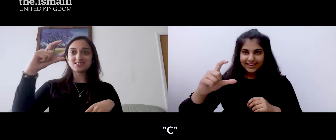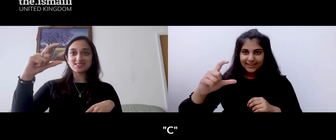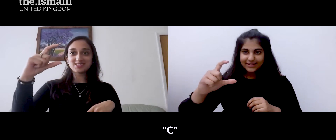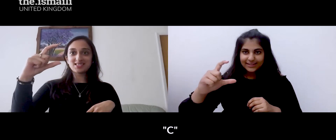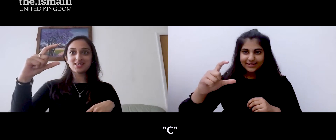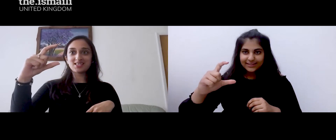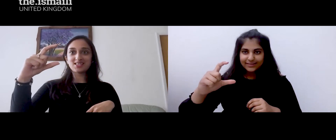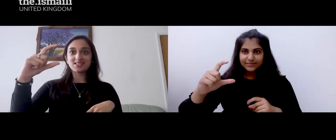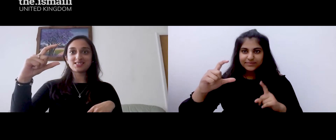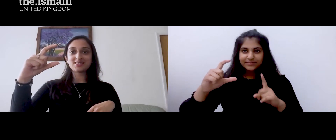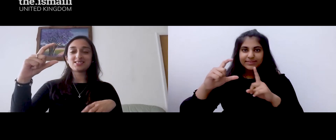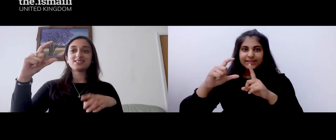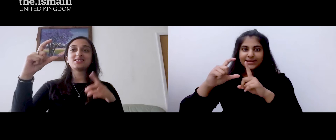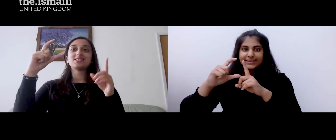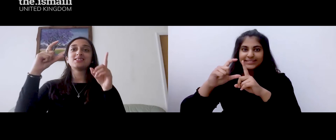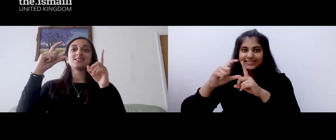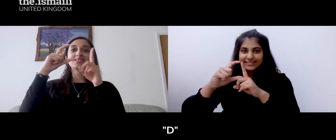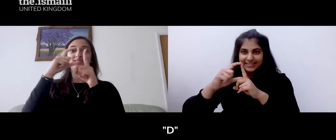C,